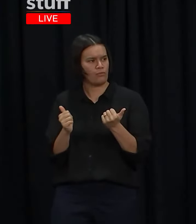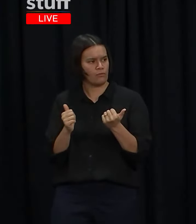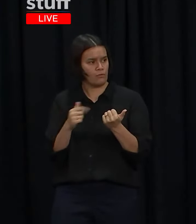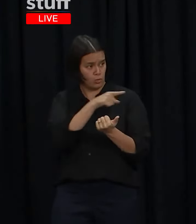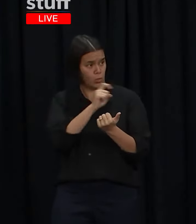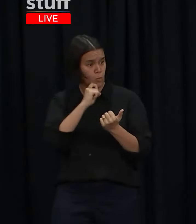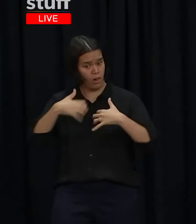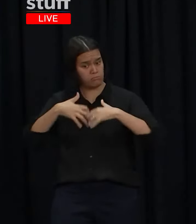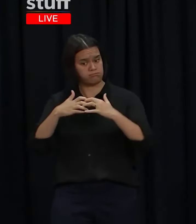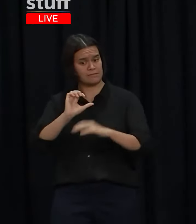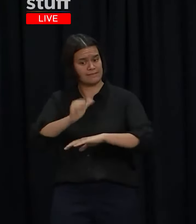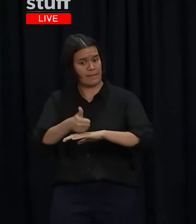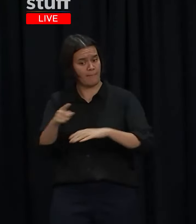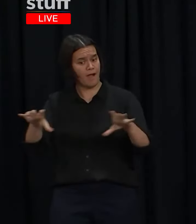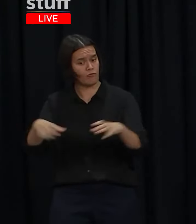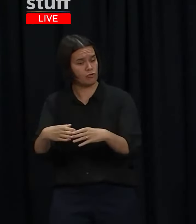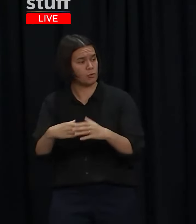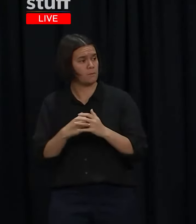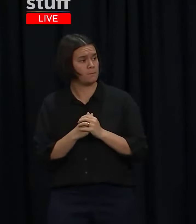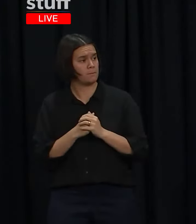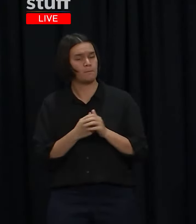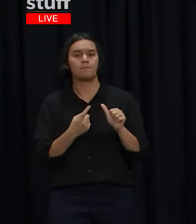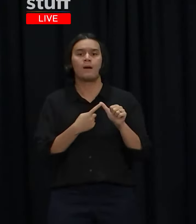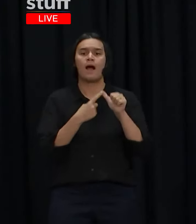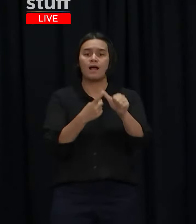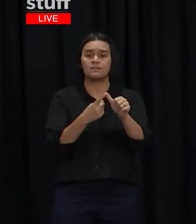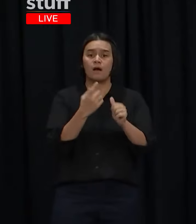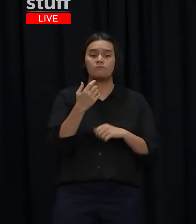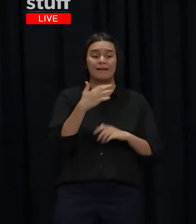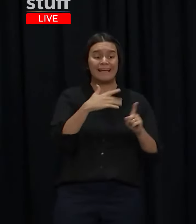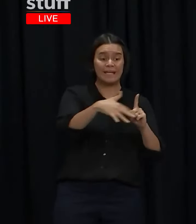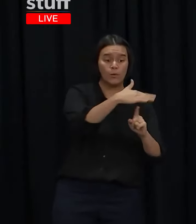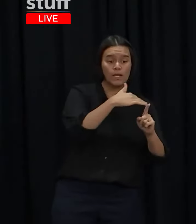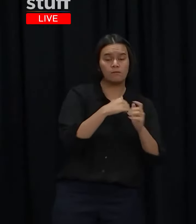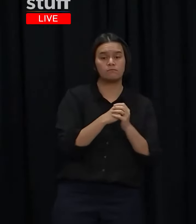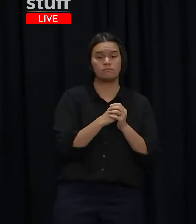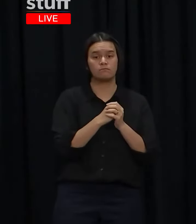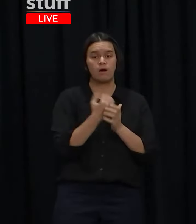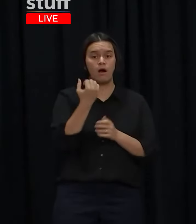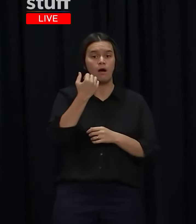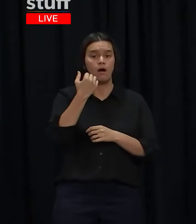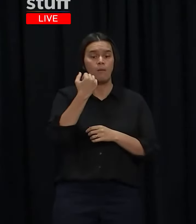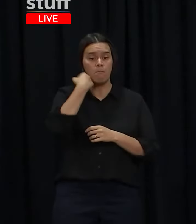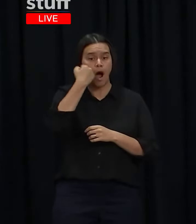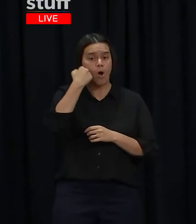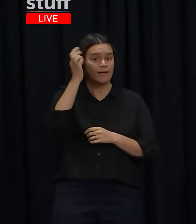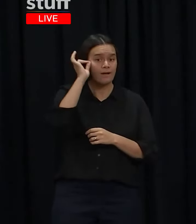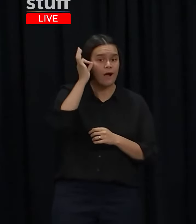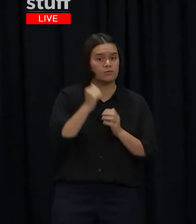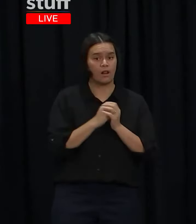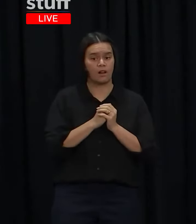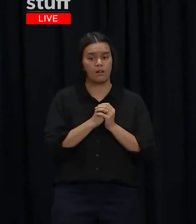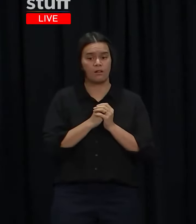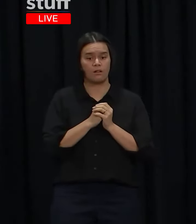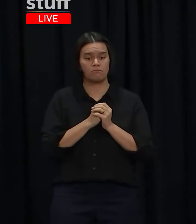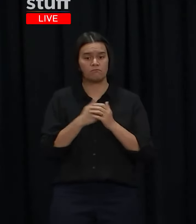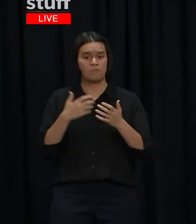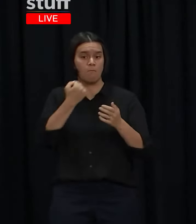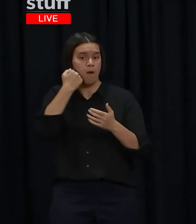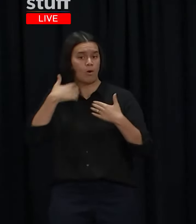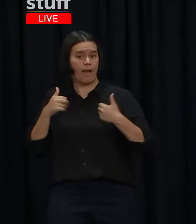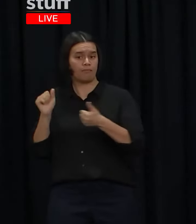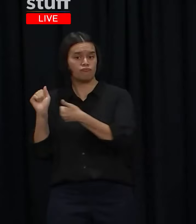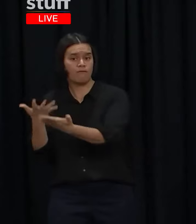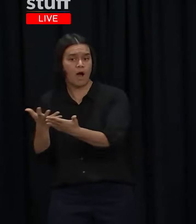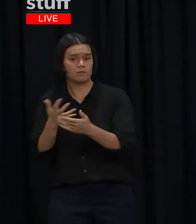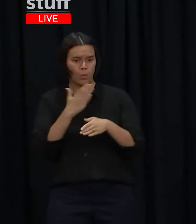been working very closely with iwi, with the New Zealand Māori Council and our Māori providers since late last year, November, December,